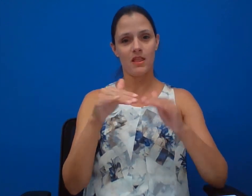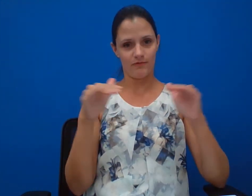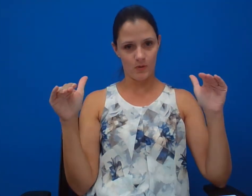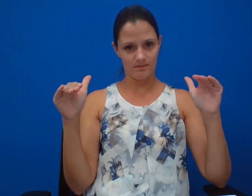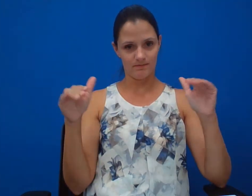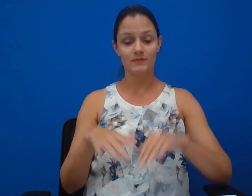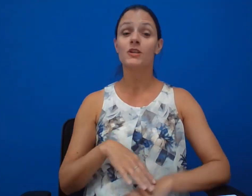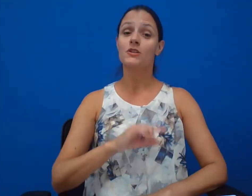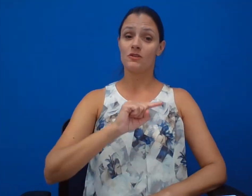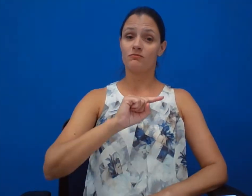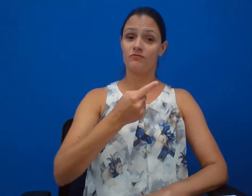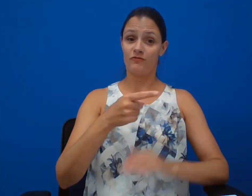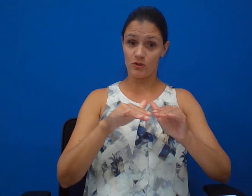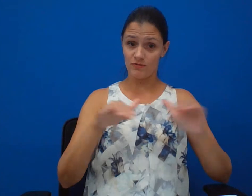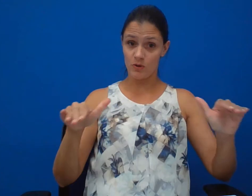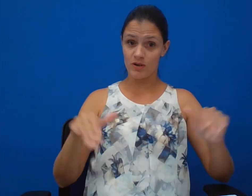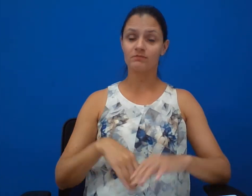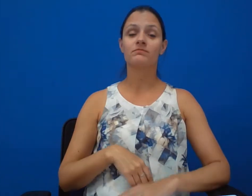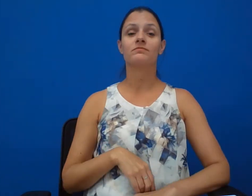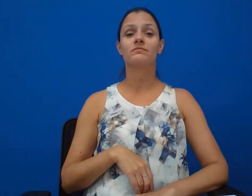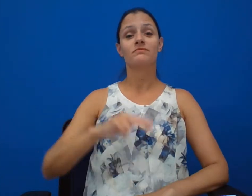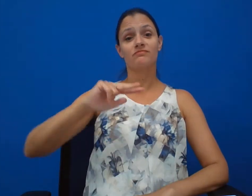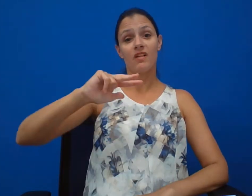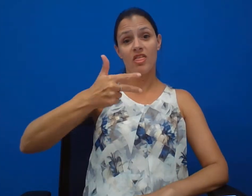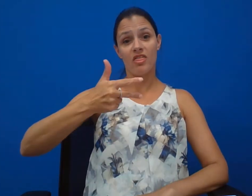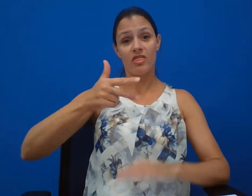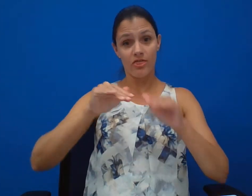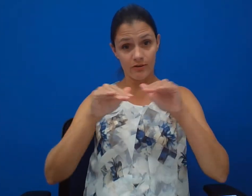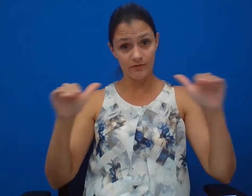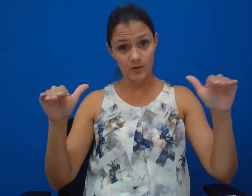floor. So first floor, third floor,